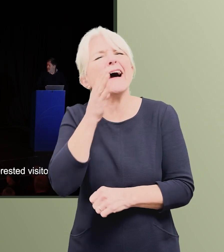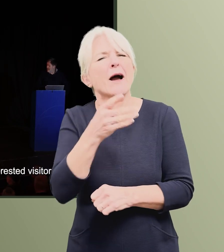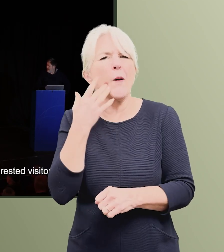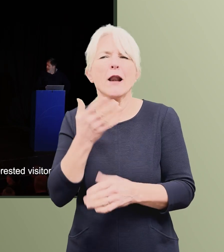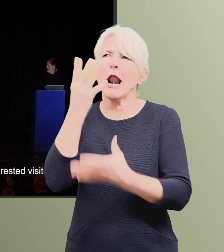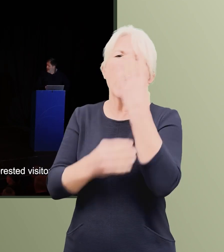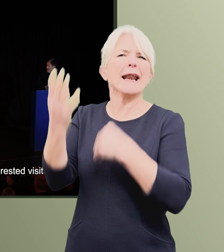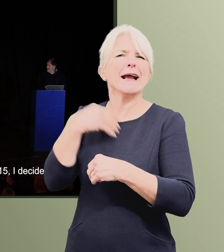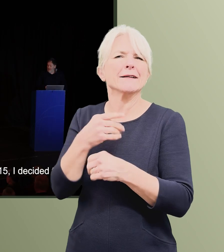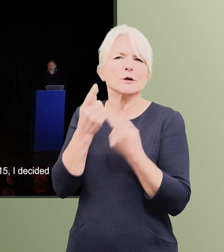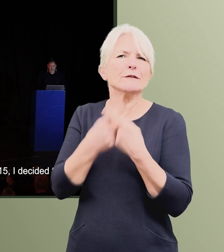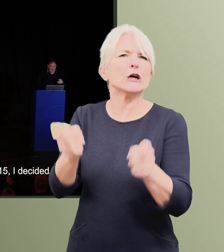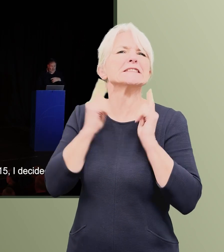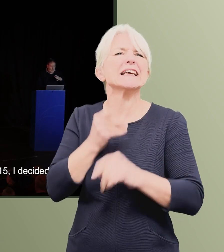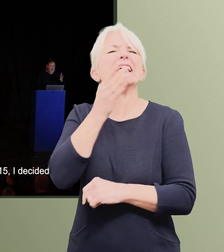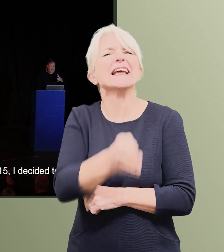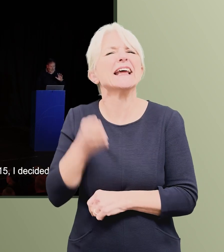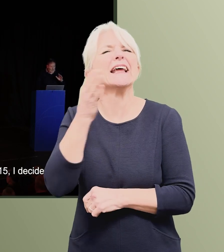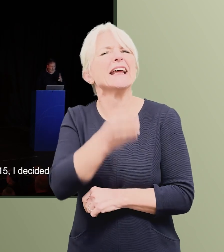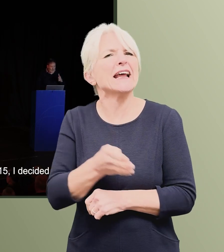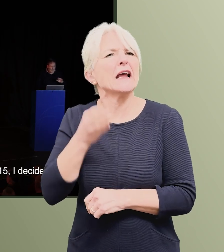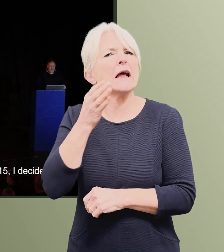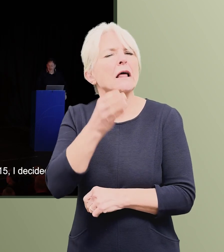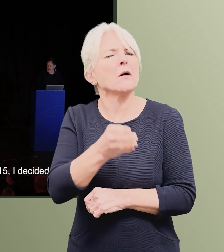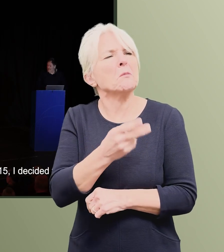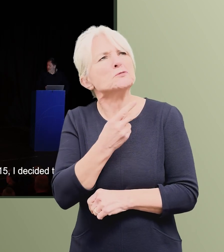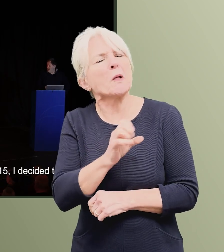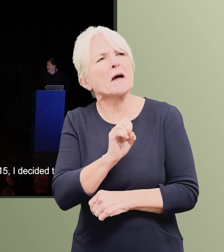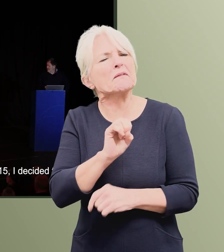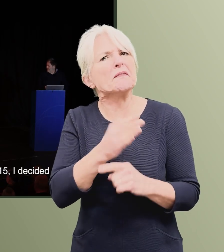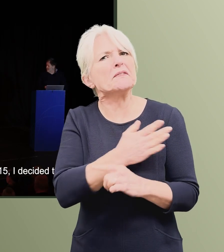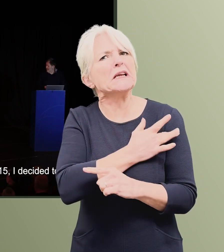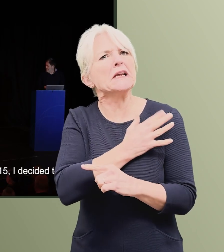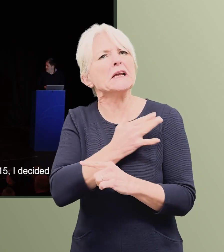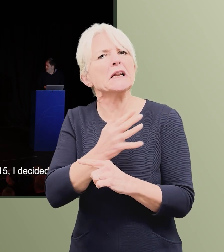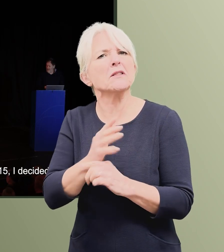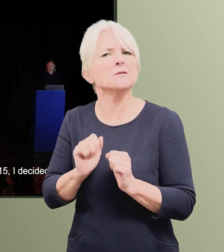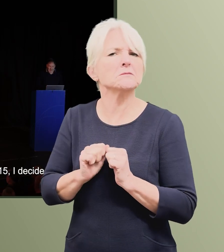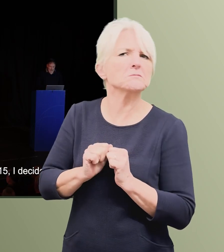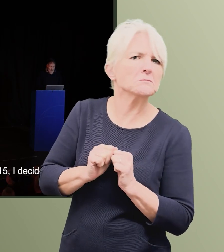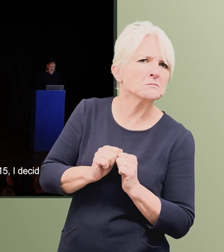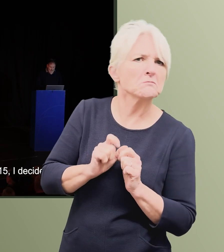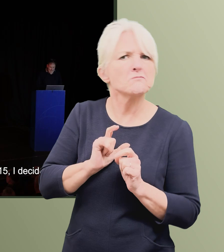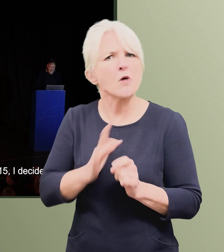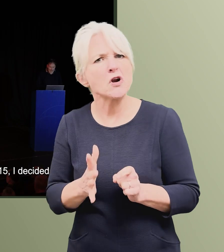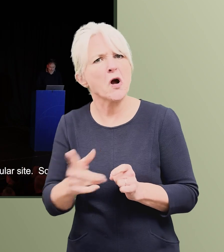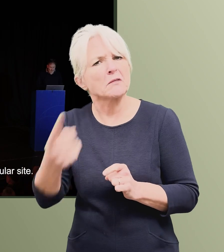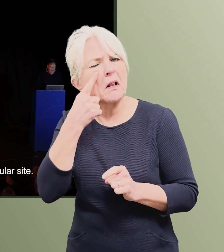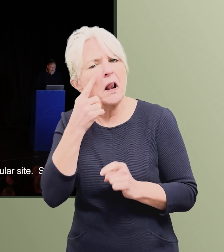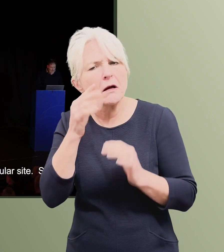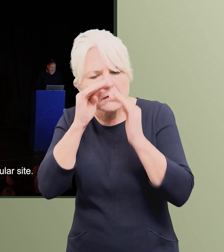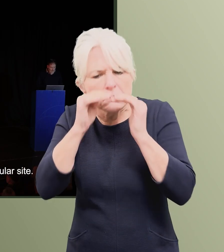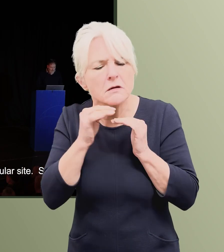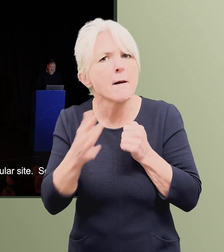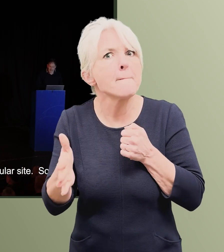the site. But it was really from that point onwards, around about 2015, I decided to make some sort of inroads